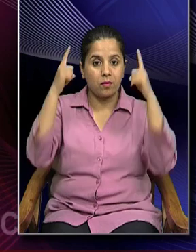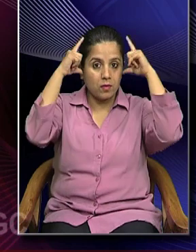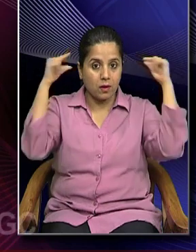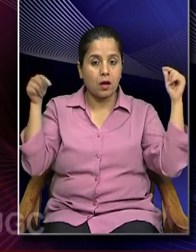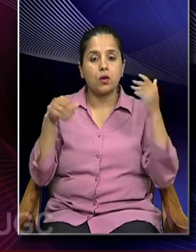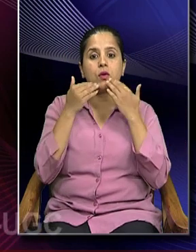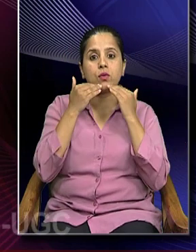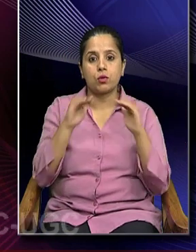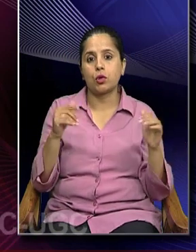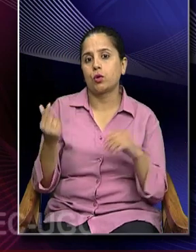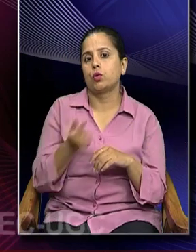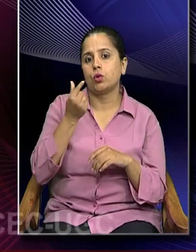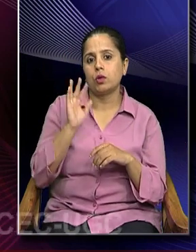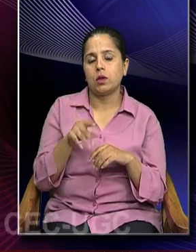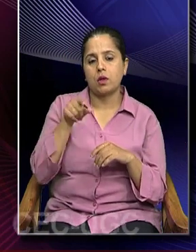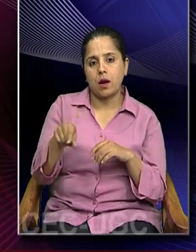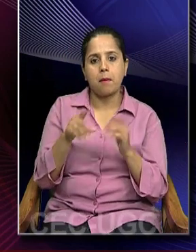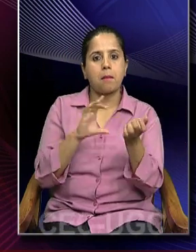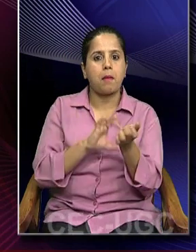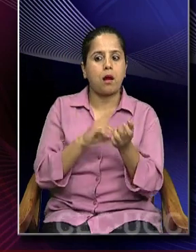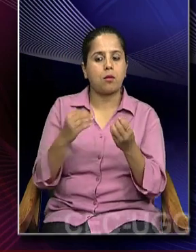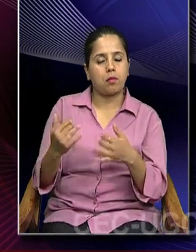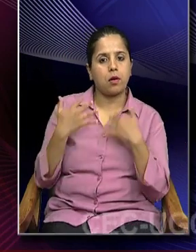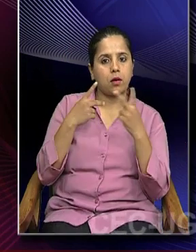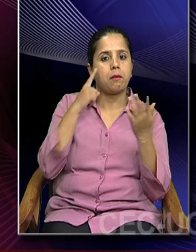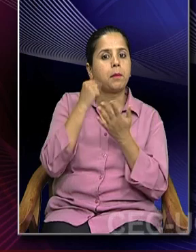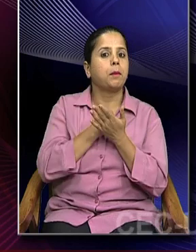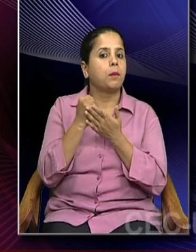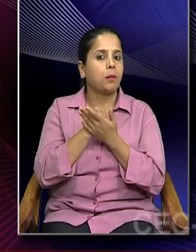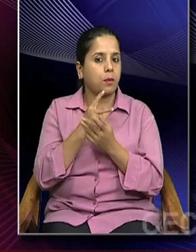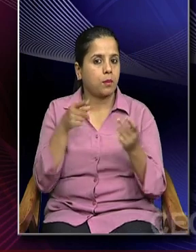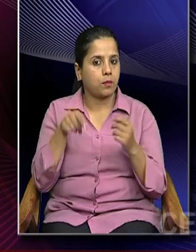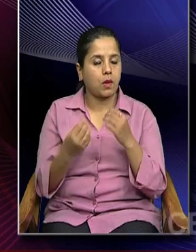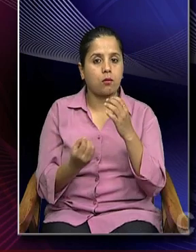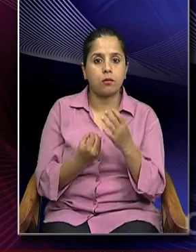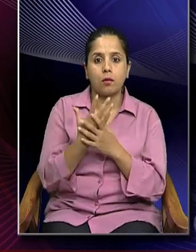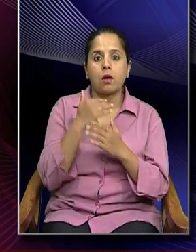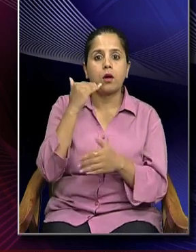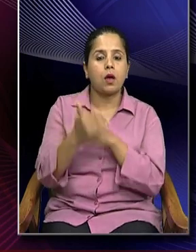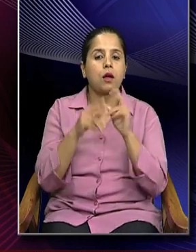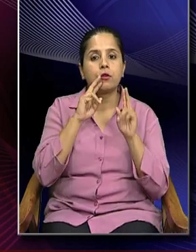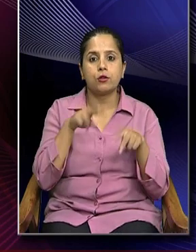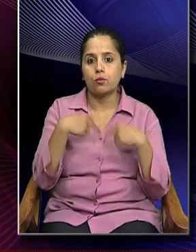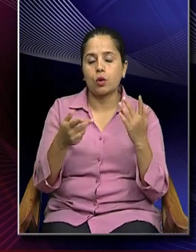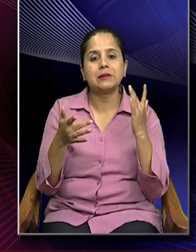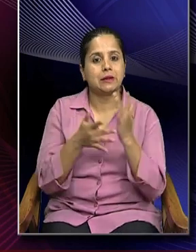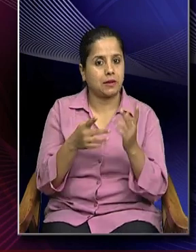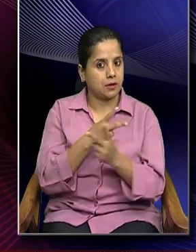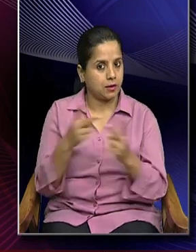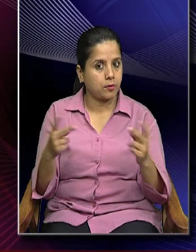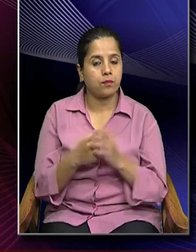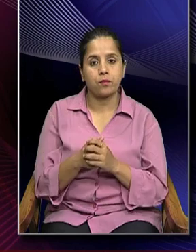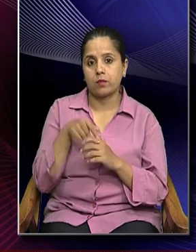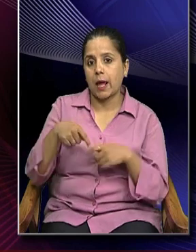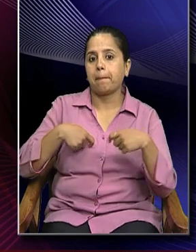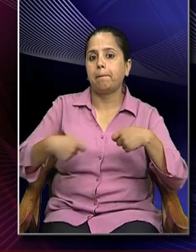students use a medical simulator to practice the emergency response technique. In